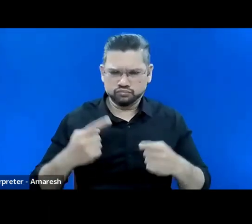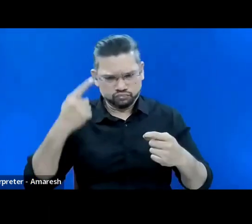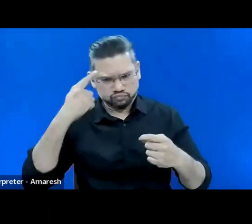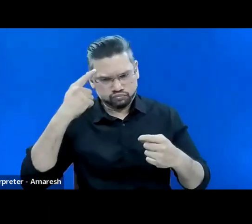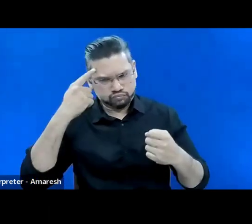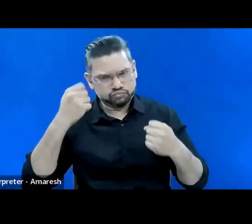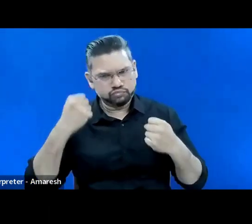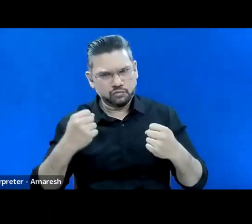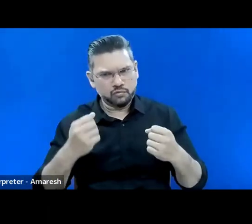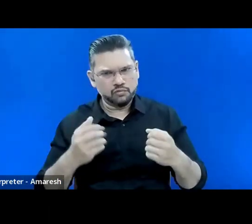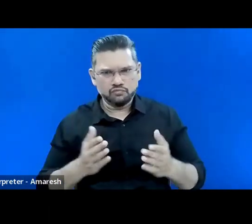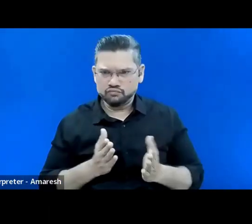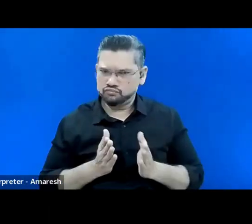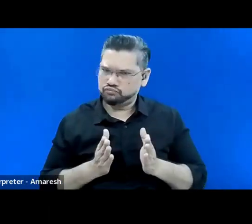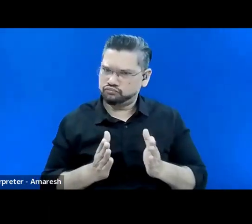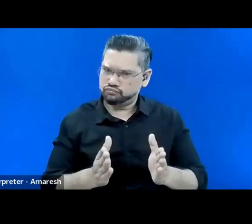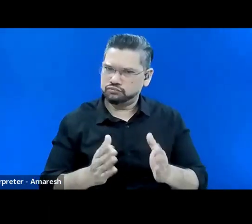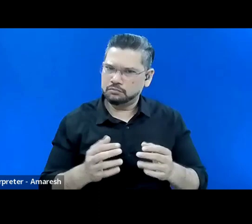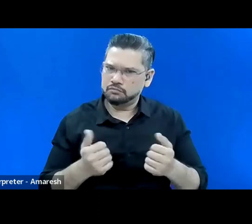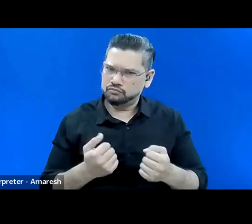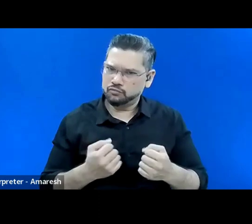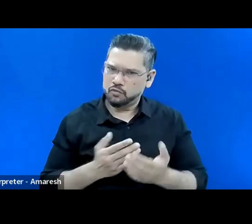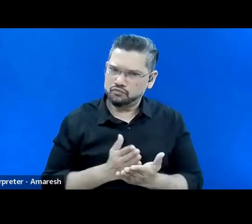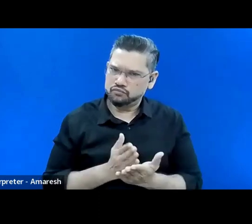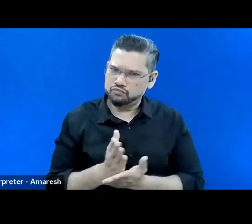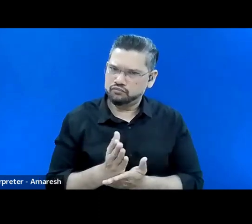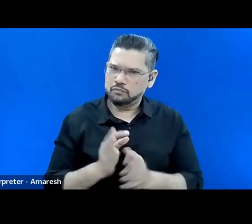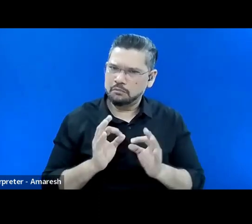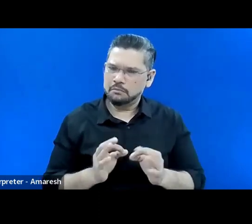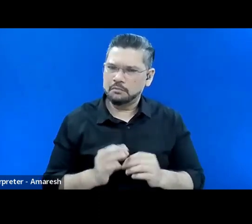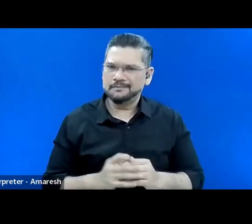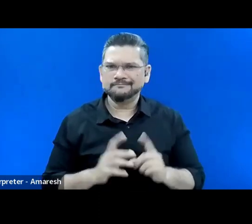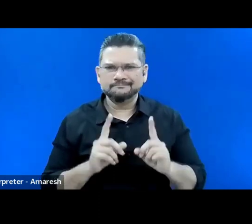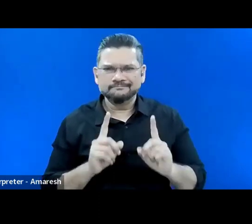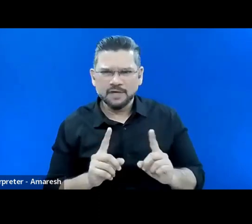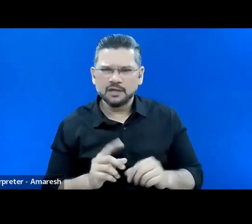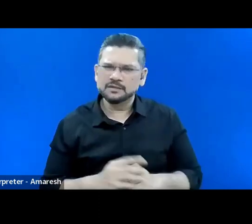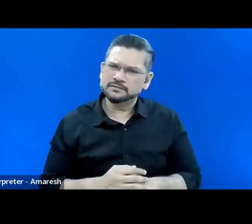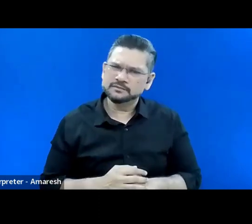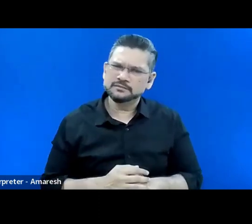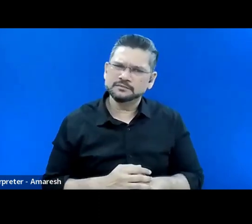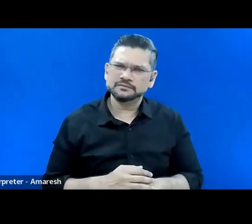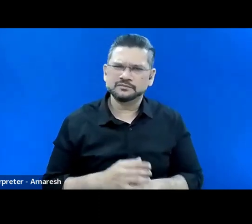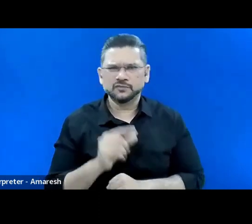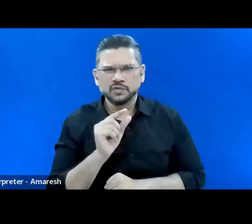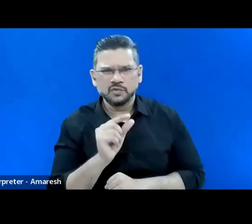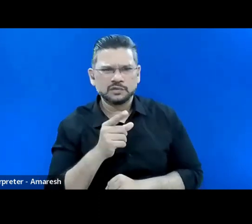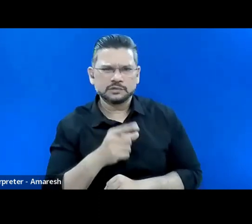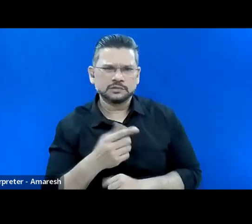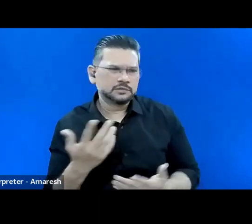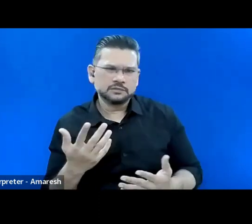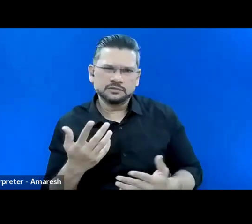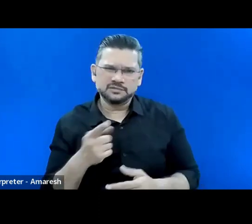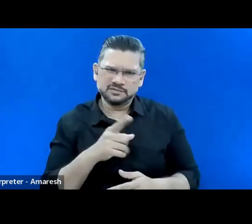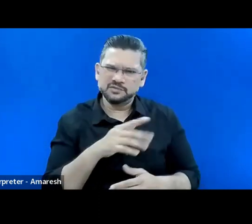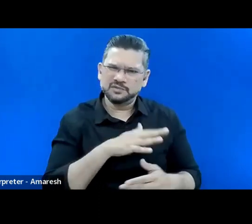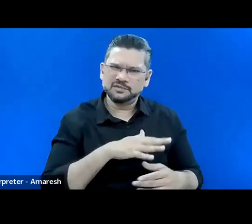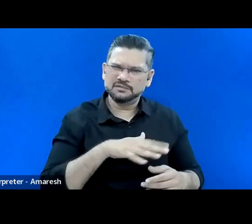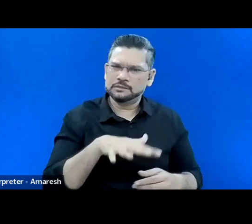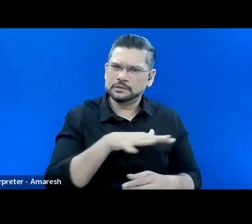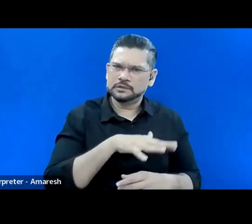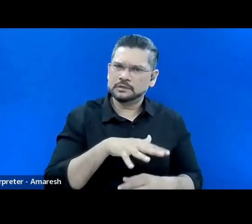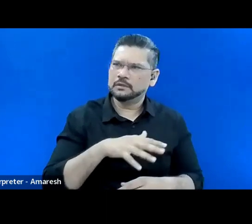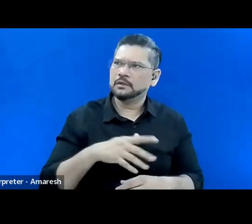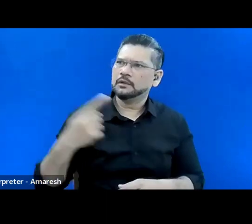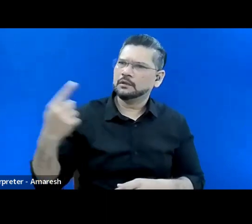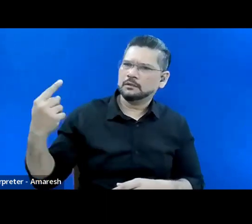proudly. But a situation where it was just very easy for the perpetrator to try to weaponize my